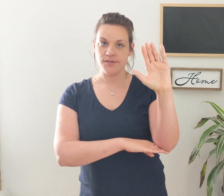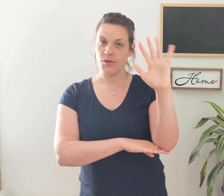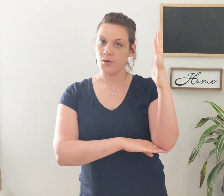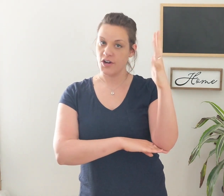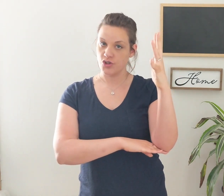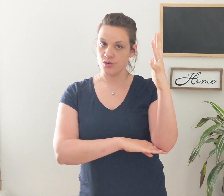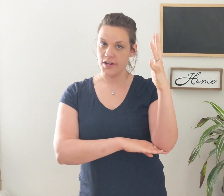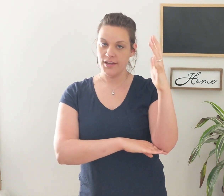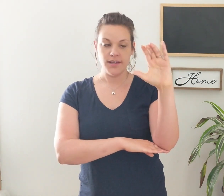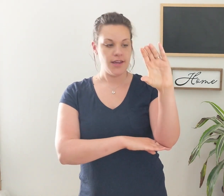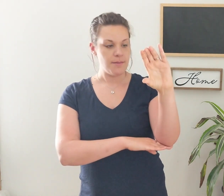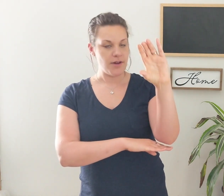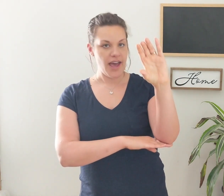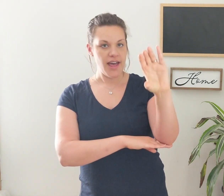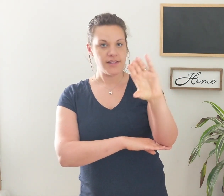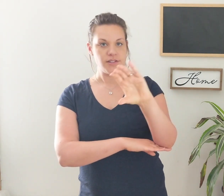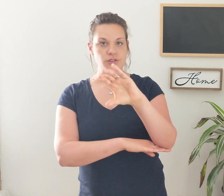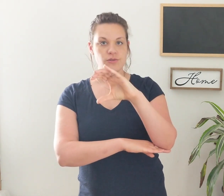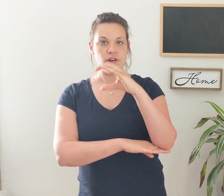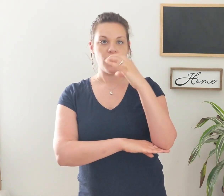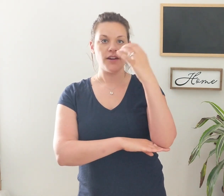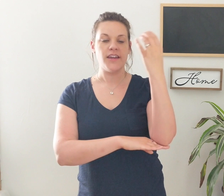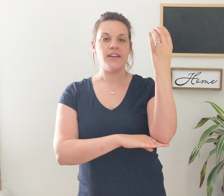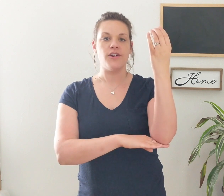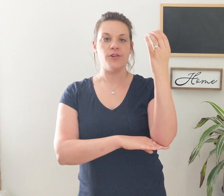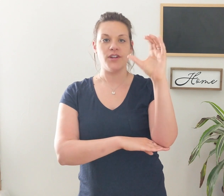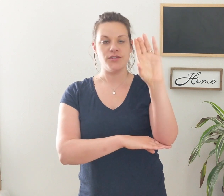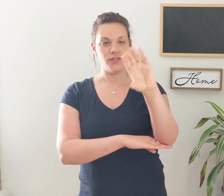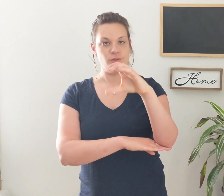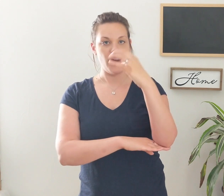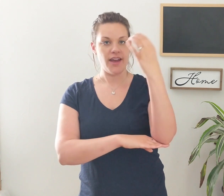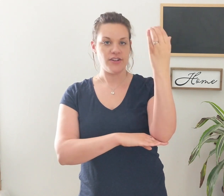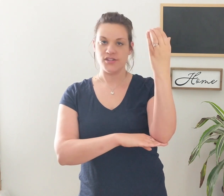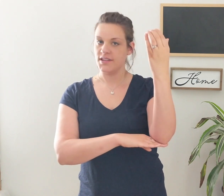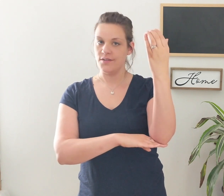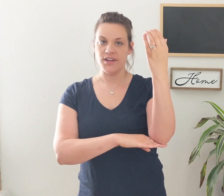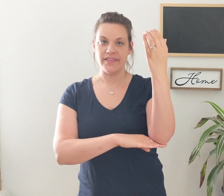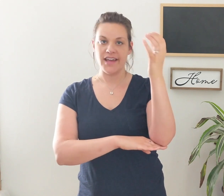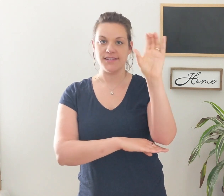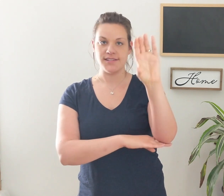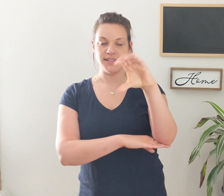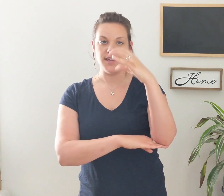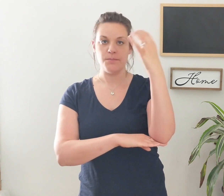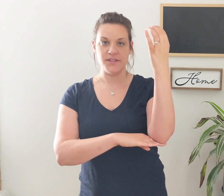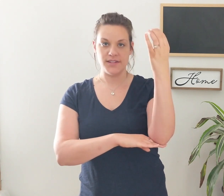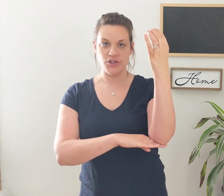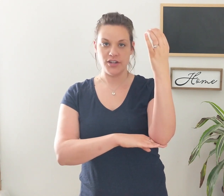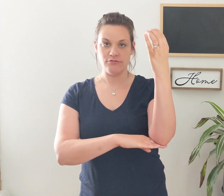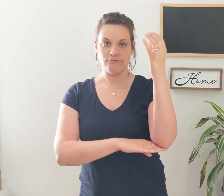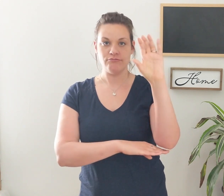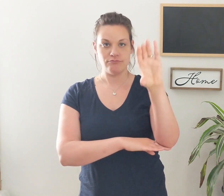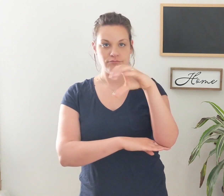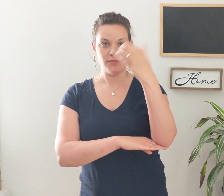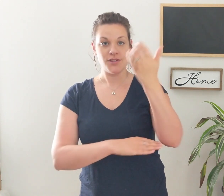it were a tree, but as you arc it, you're going to just leave it in that C position.